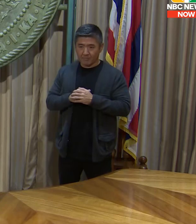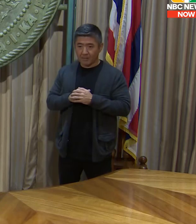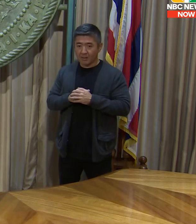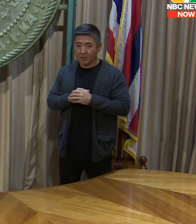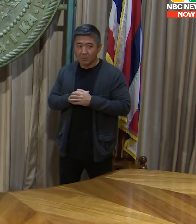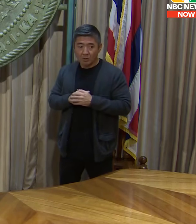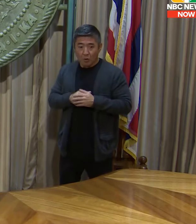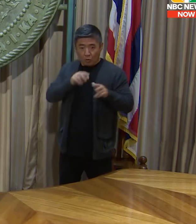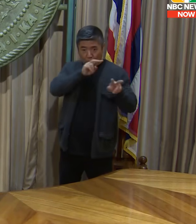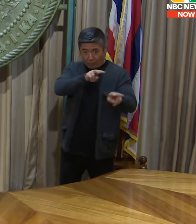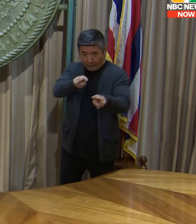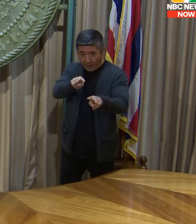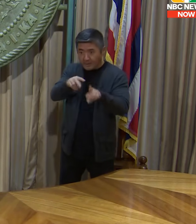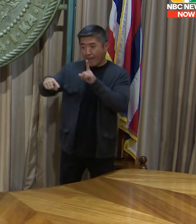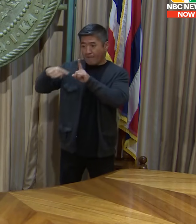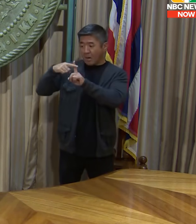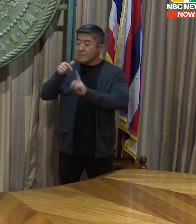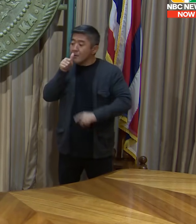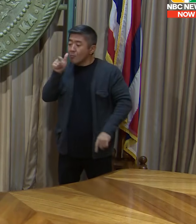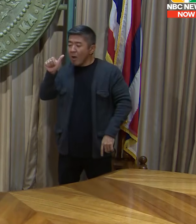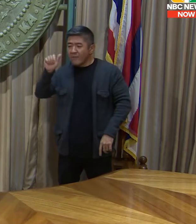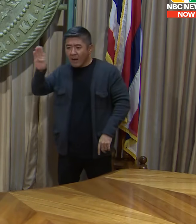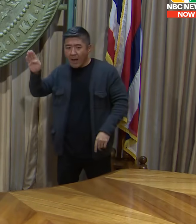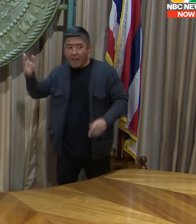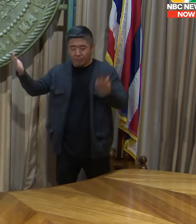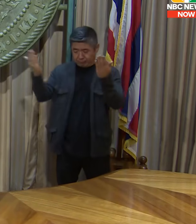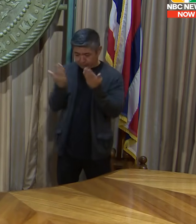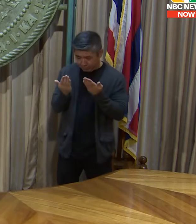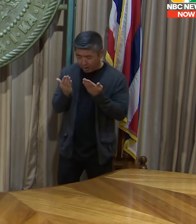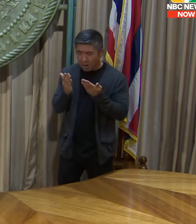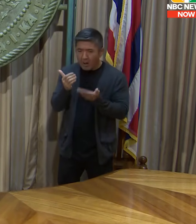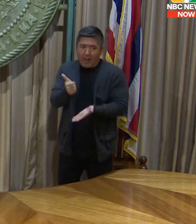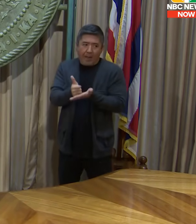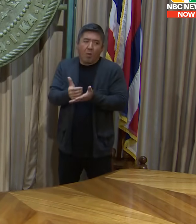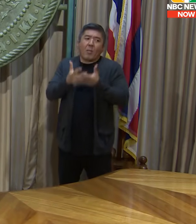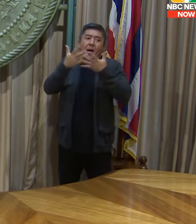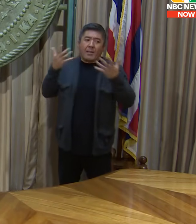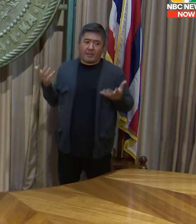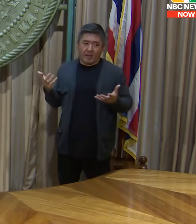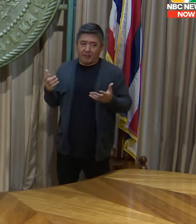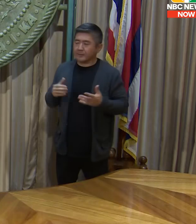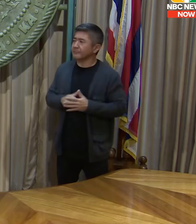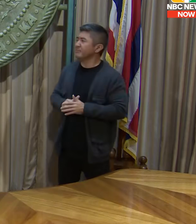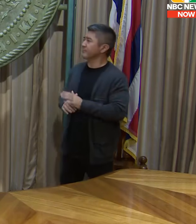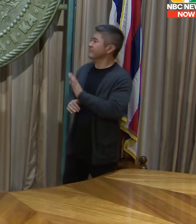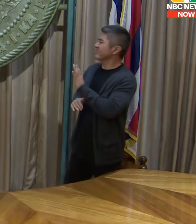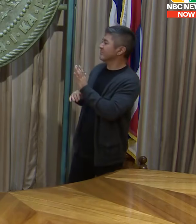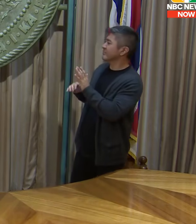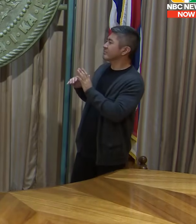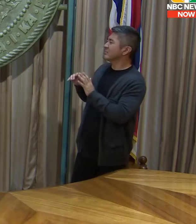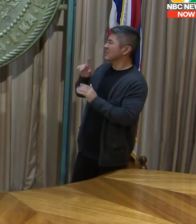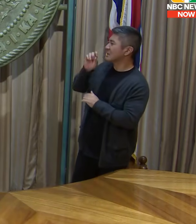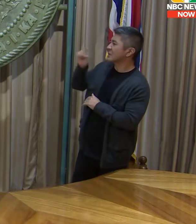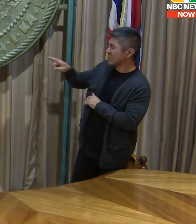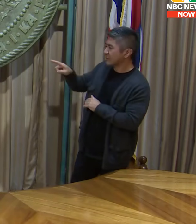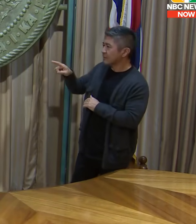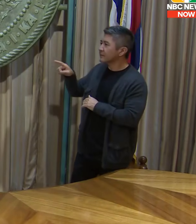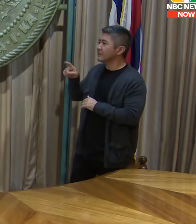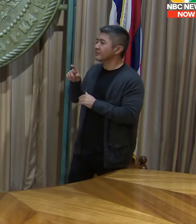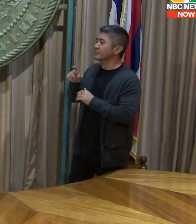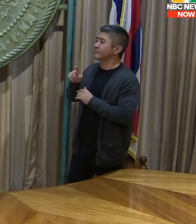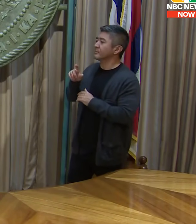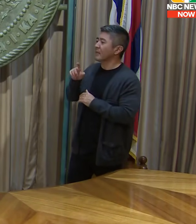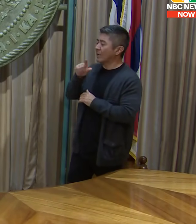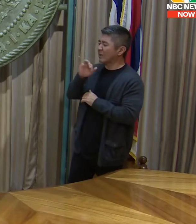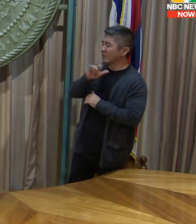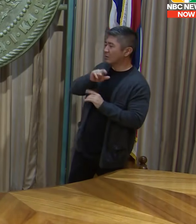for how widespread the disease is. We'll continue to monitor both. Thank you. Okay, Director, another question from Eleni Gill. How many people